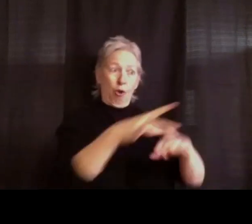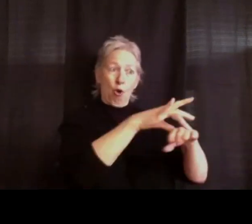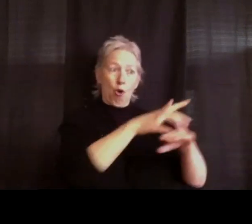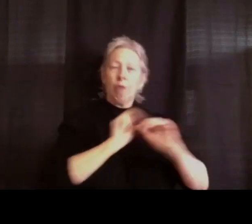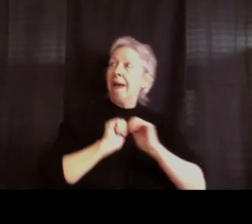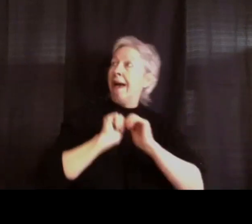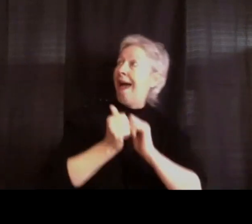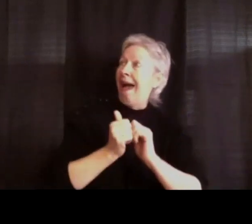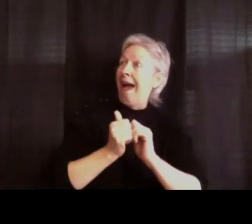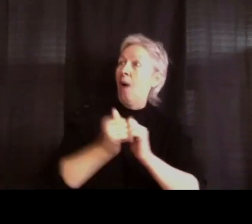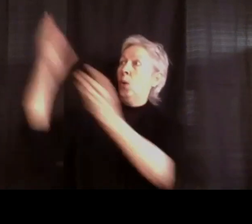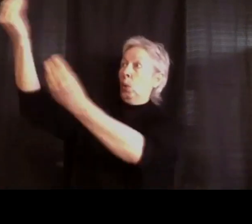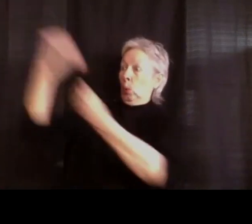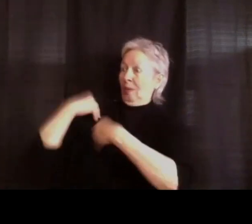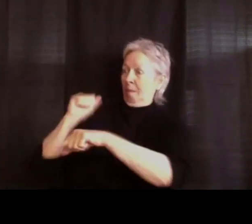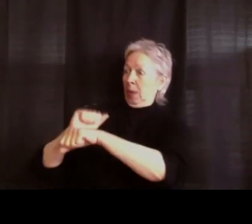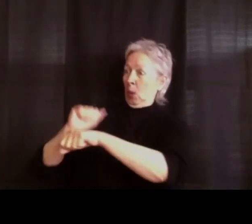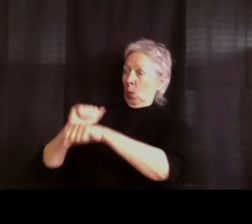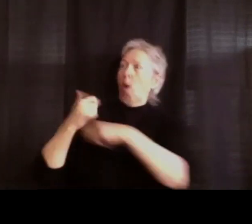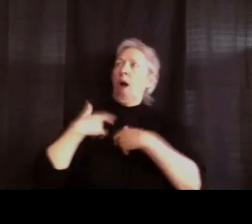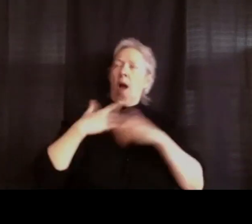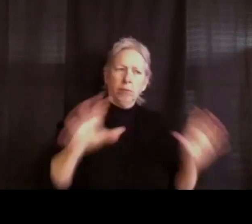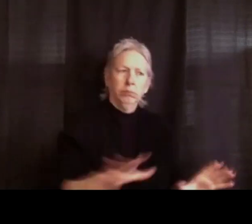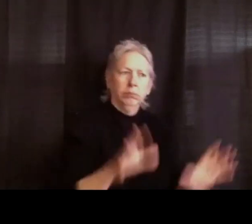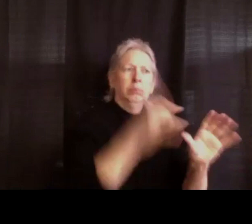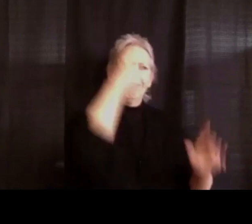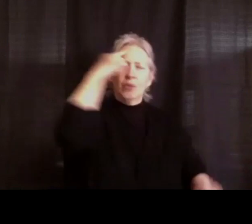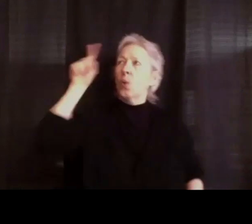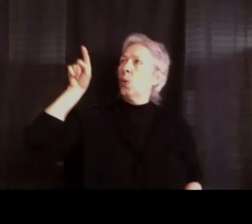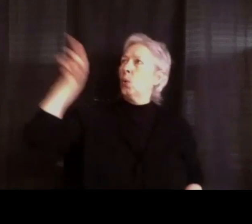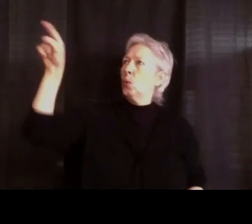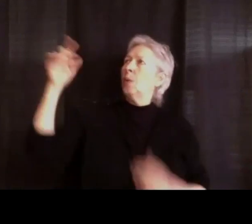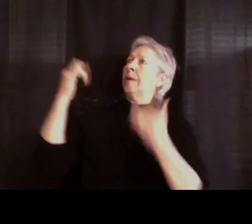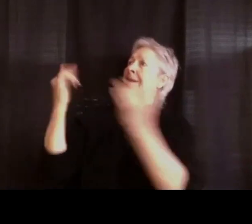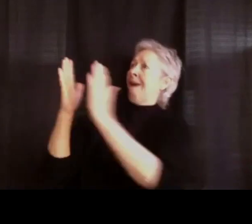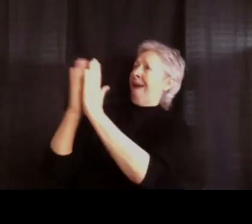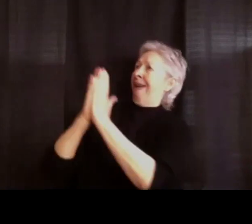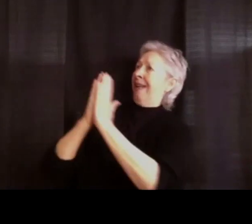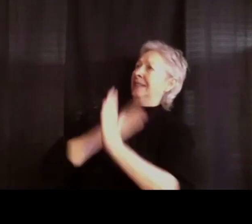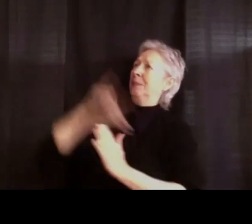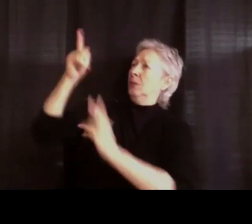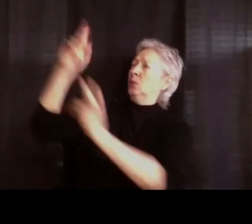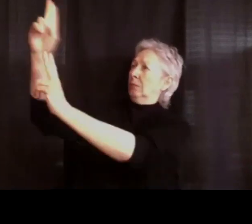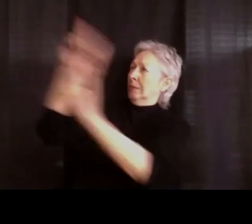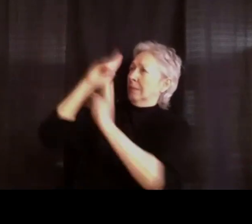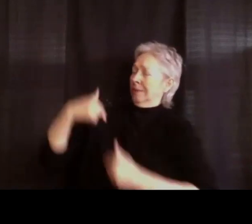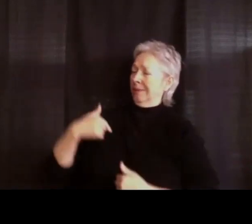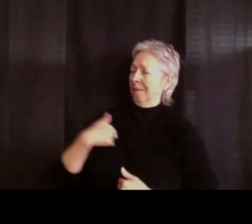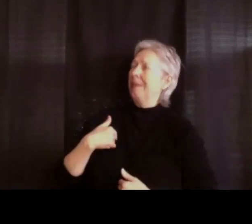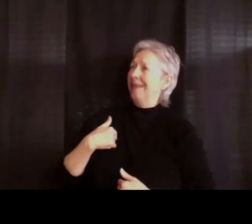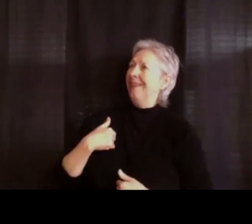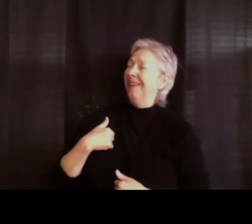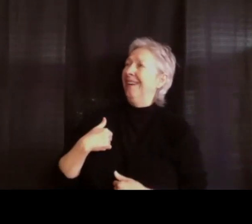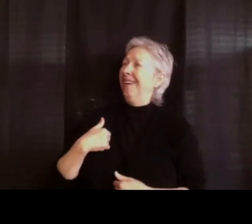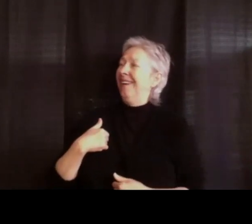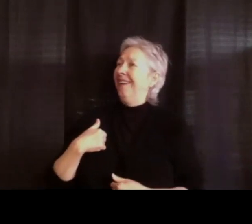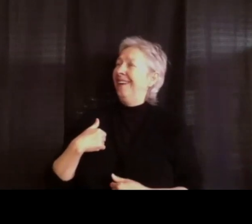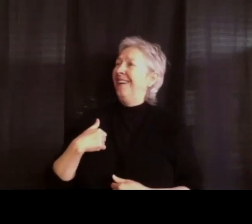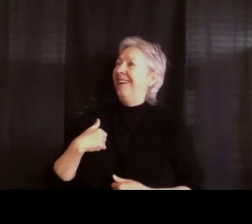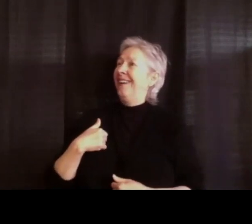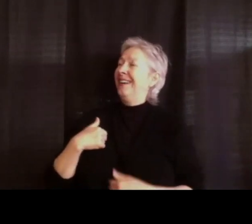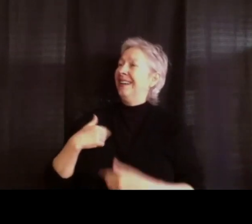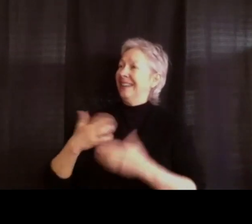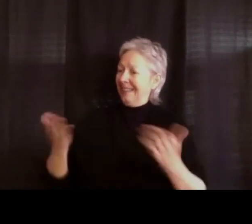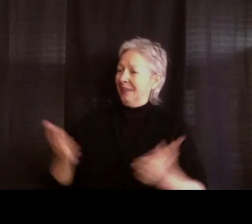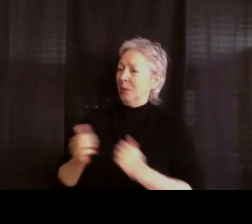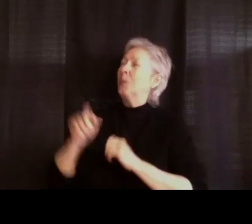do. So now, Father, glorify me in your presence with the glory that I had in your presence